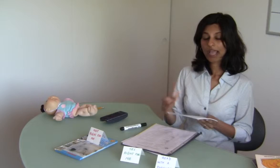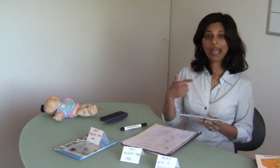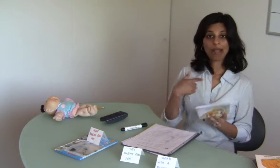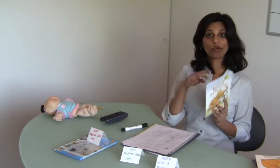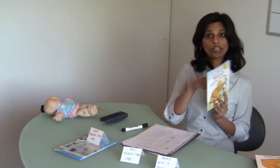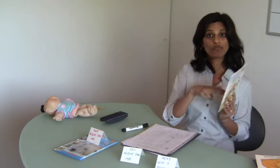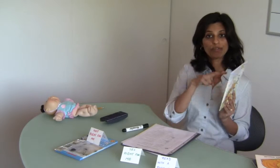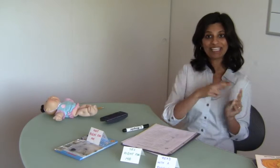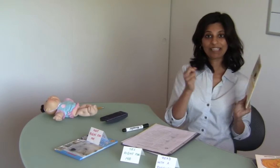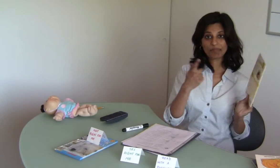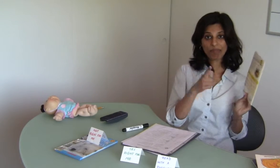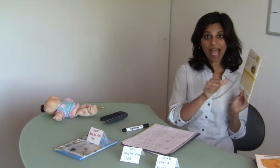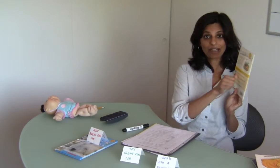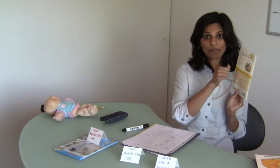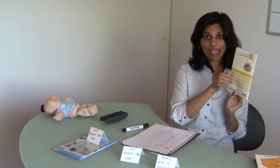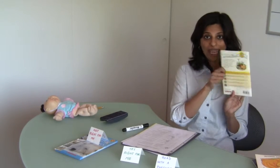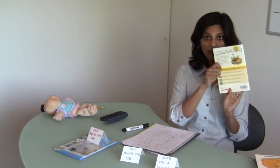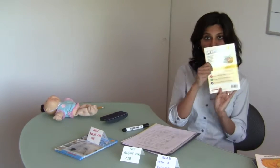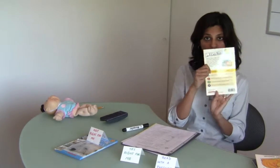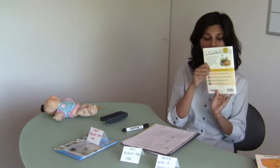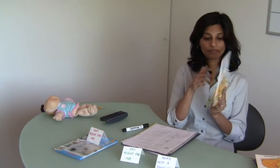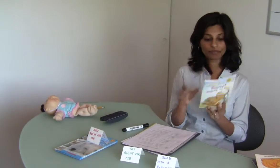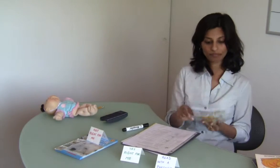And I'm going to read the back page.